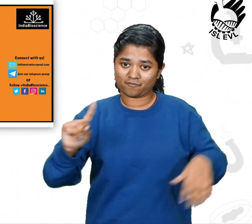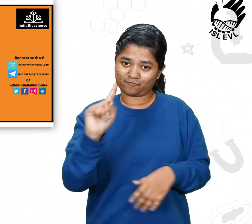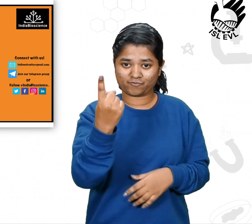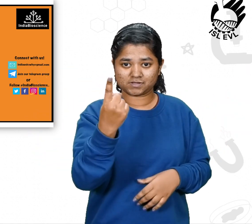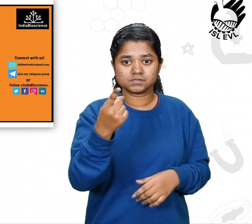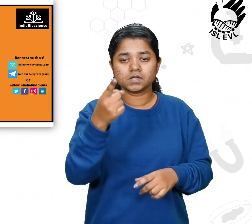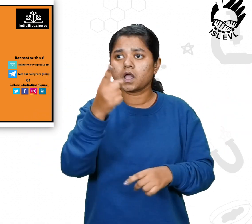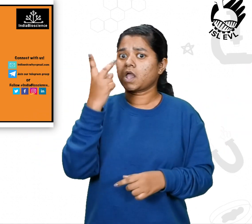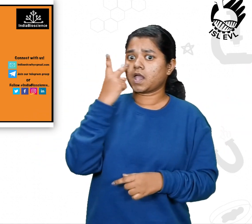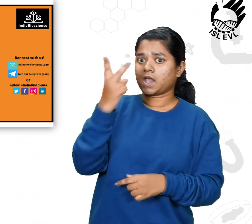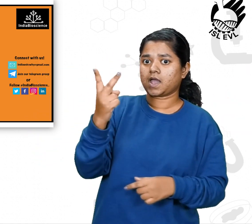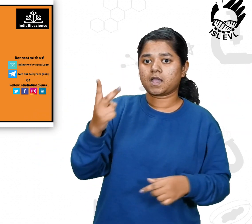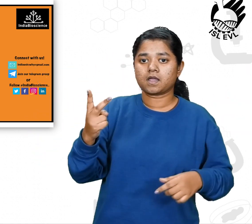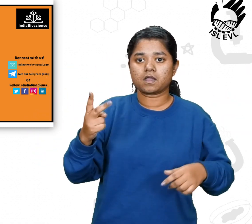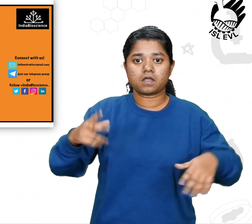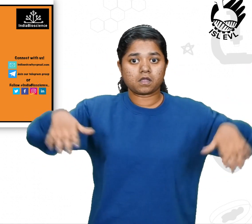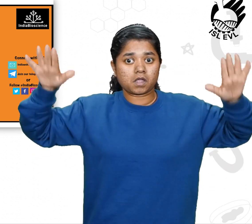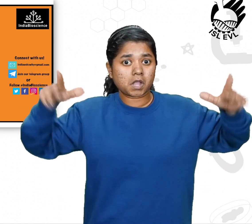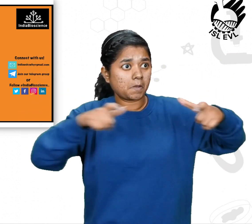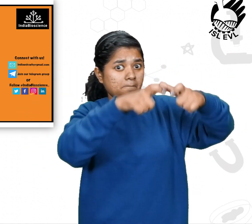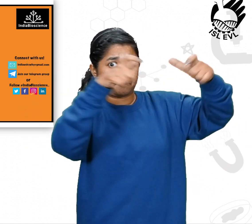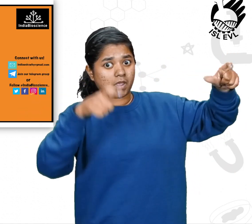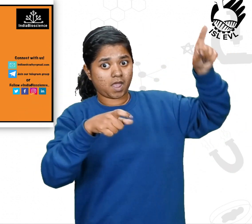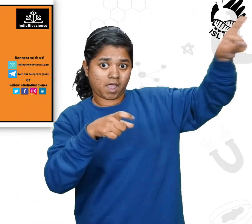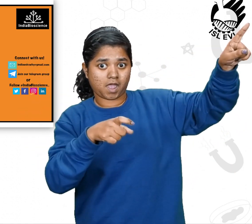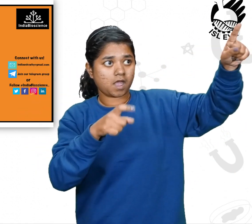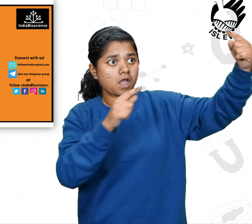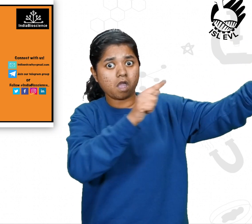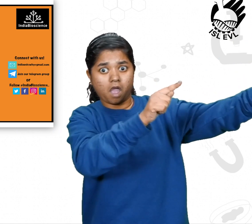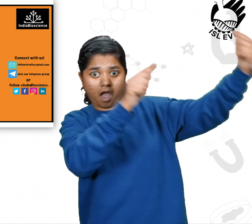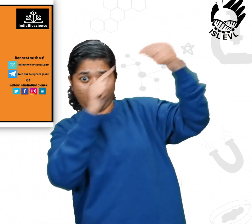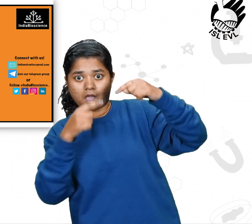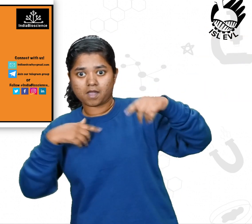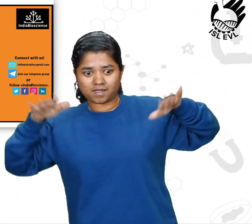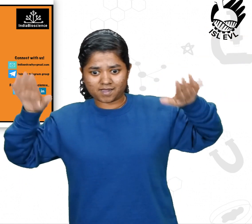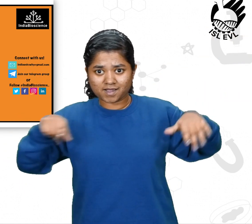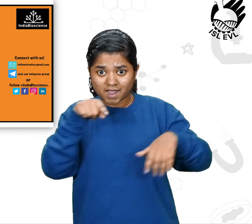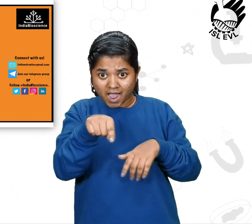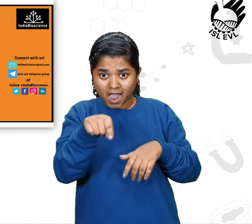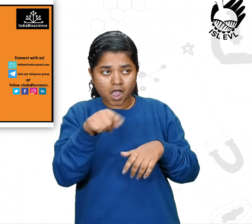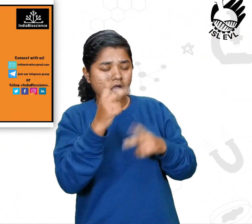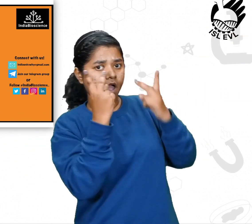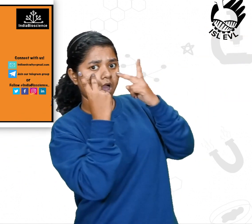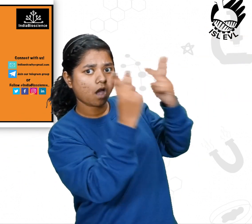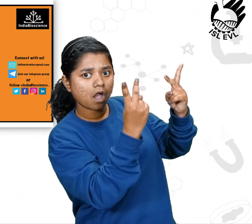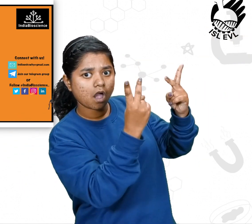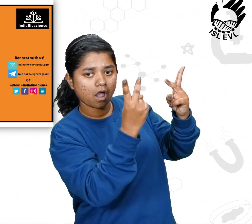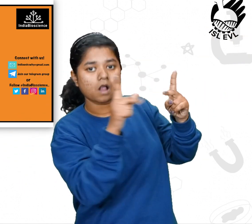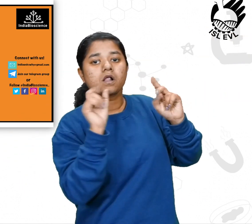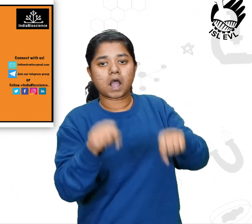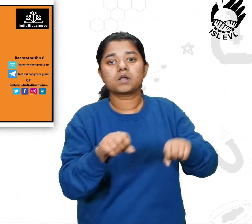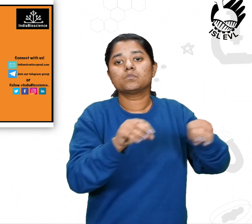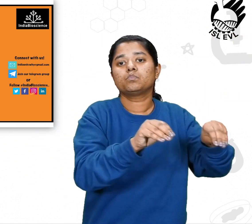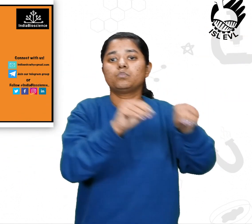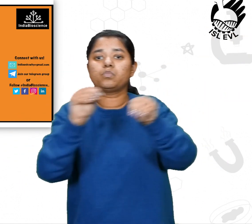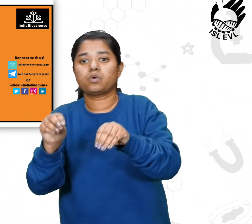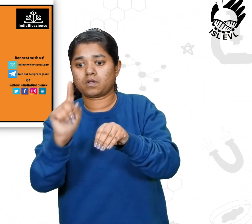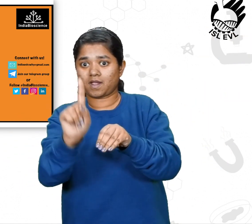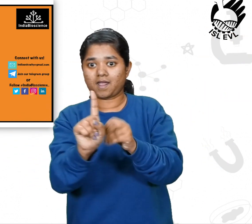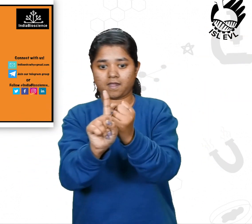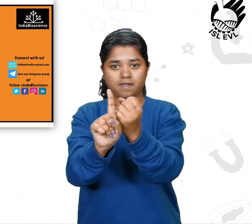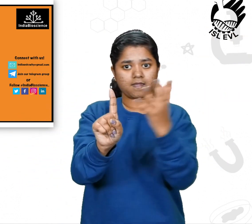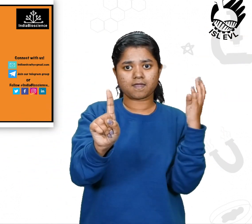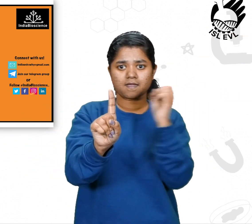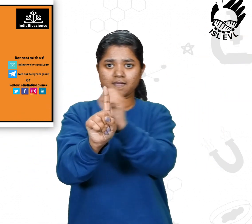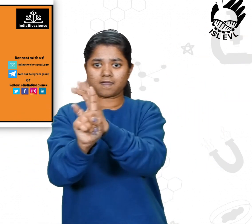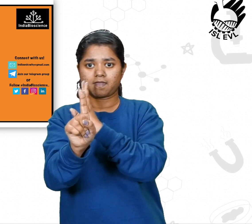as many as 7 birds around itself to do the same, and so all the birds can move away from the threat.